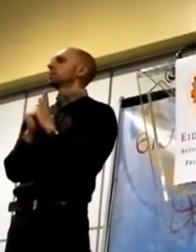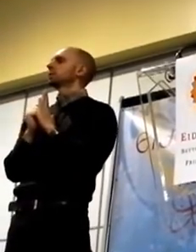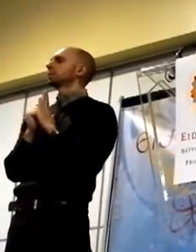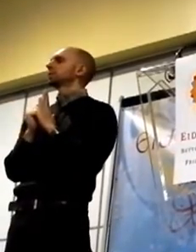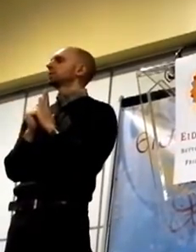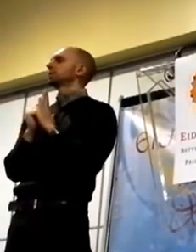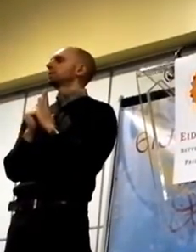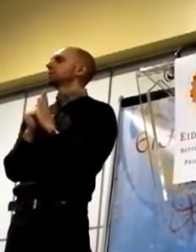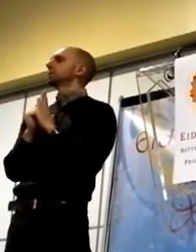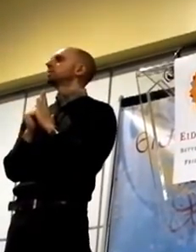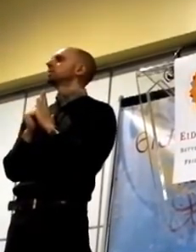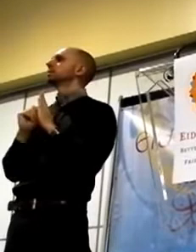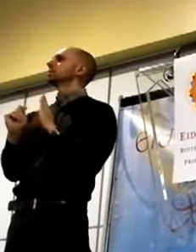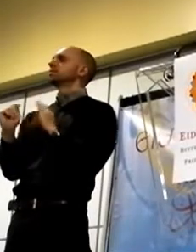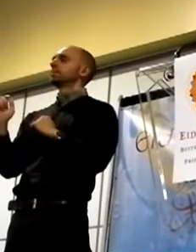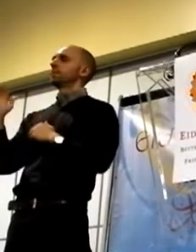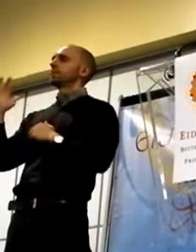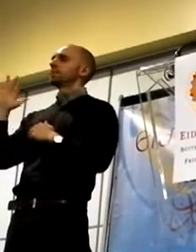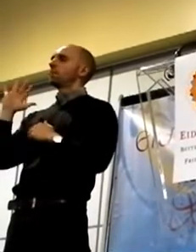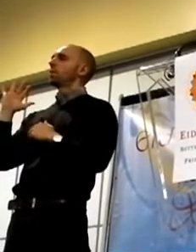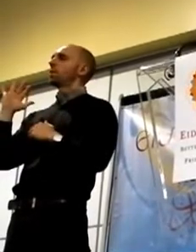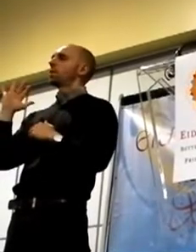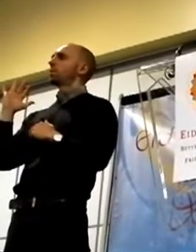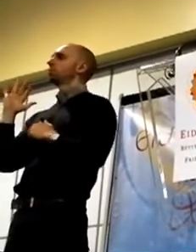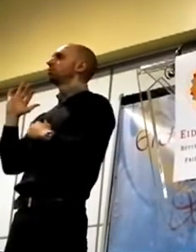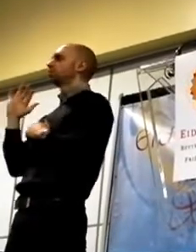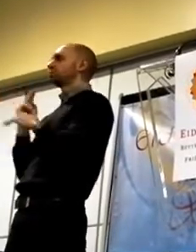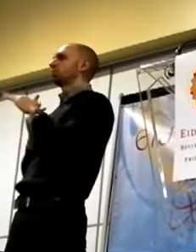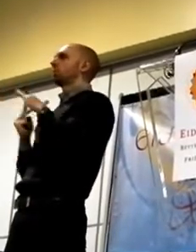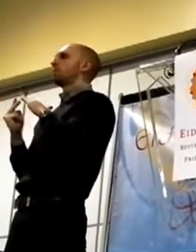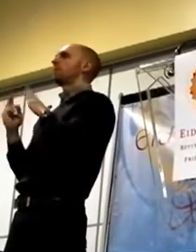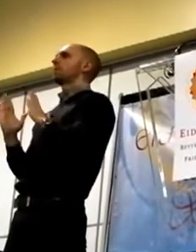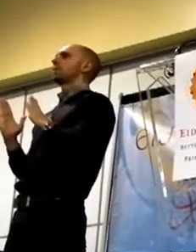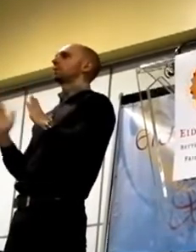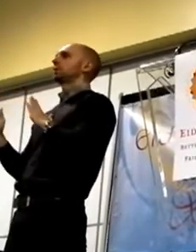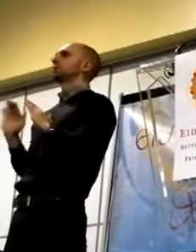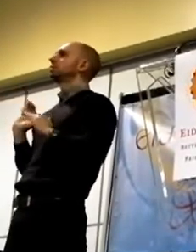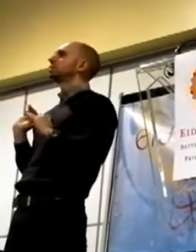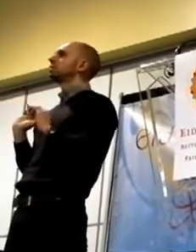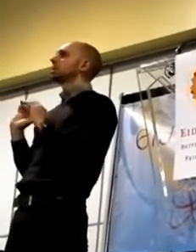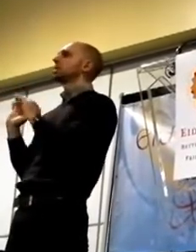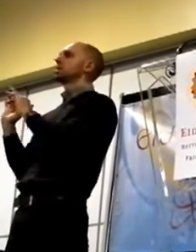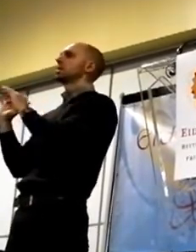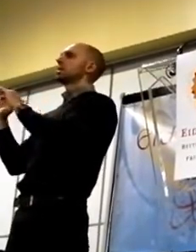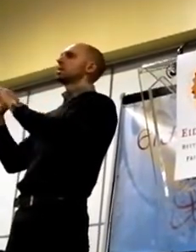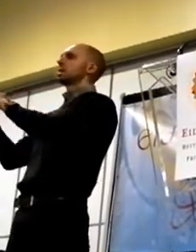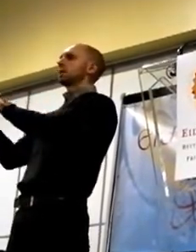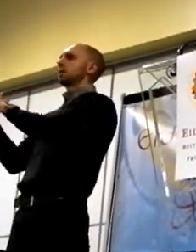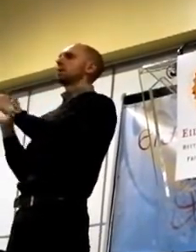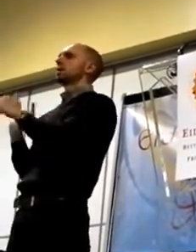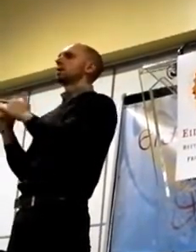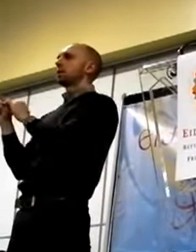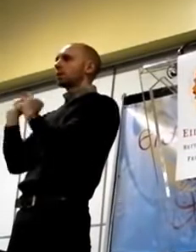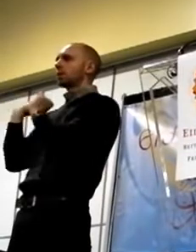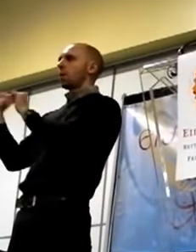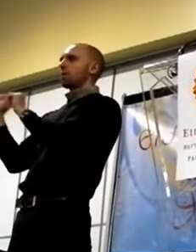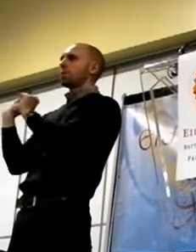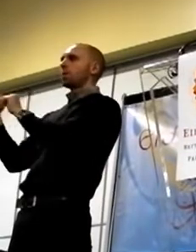final pilgrimage, Hajjat al-Wada, there was a universal proclamation of the human